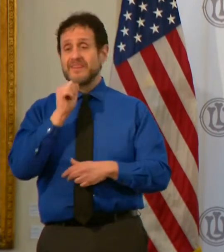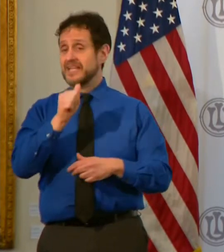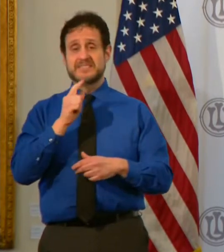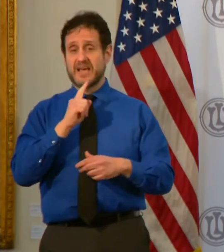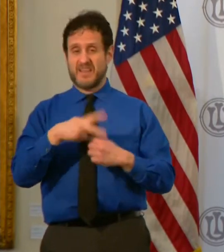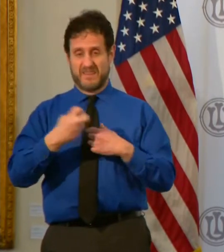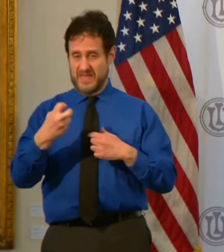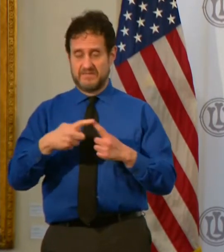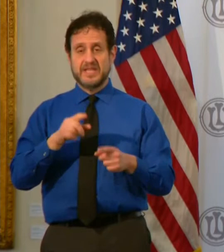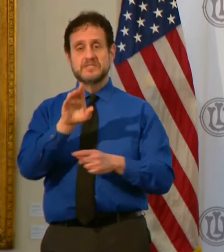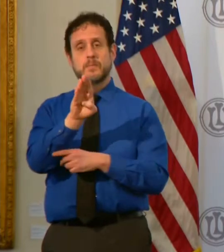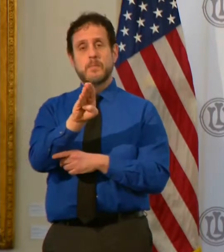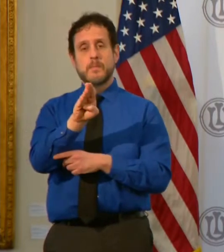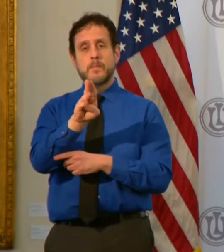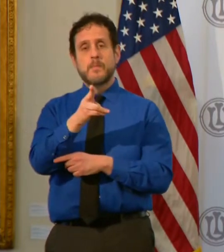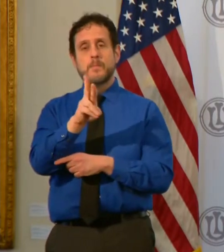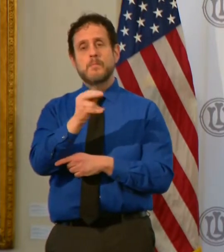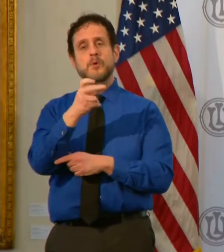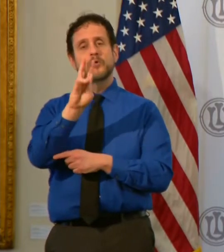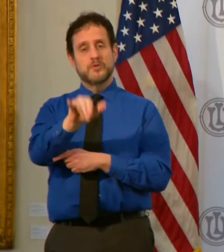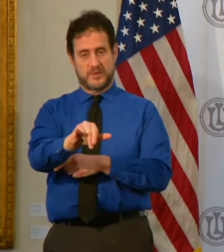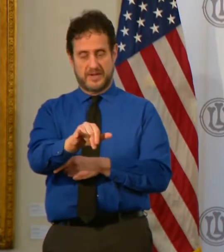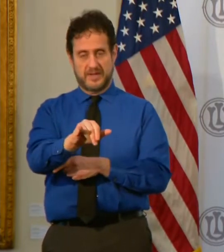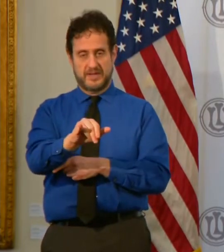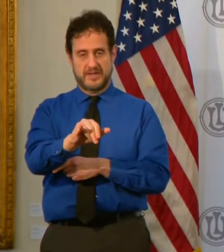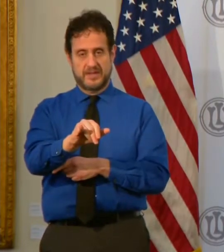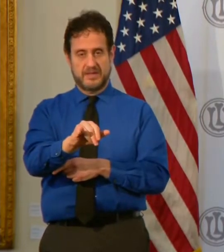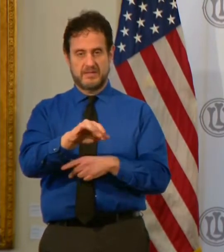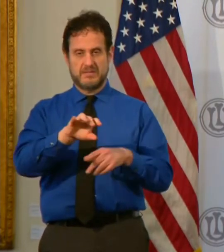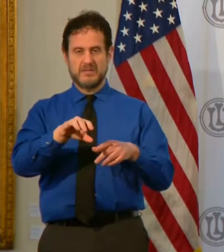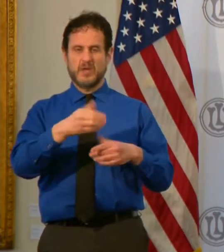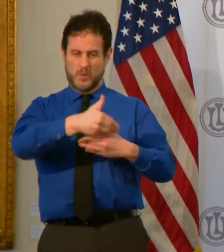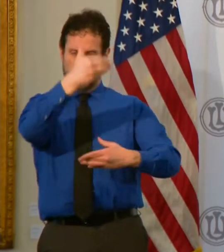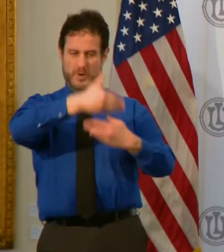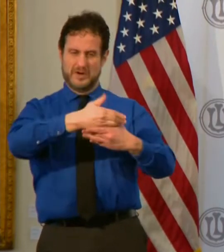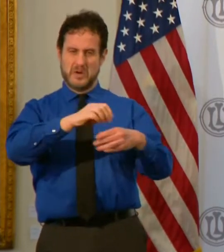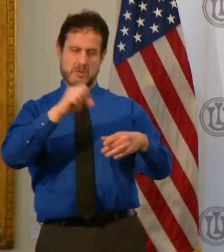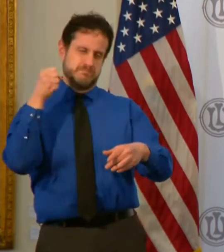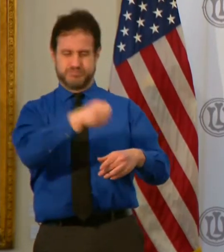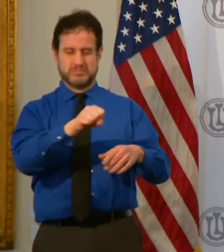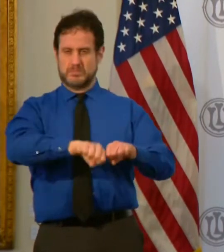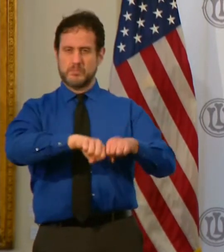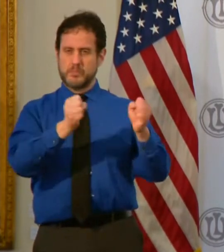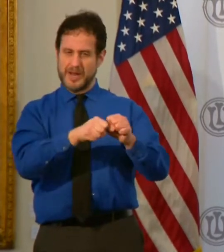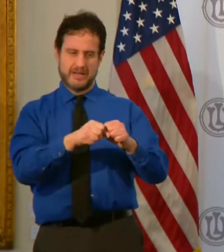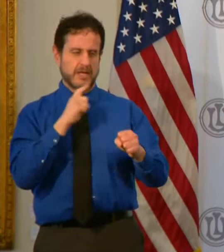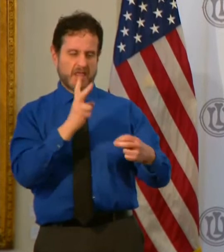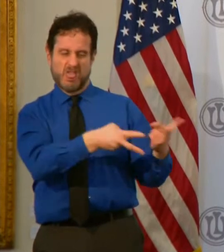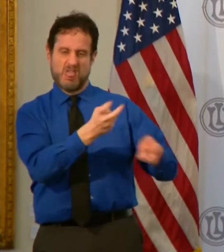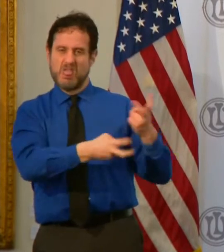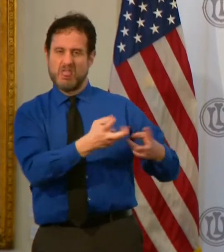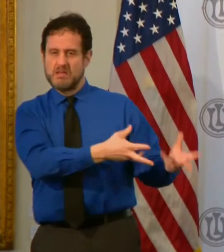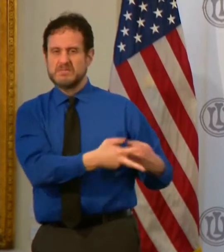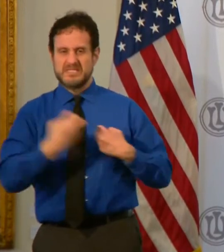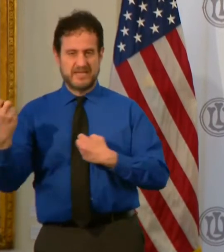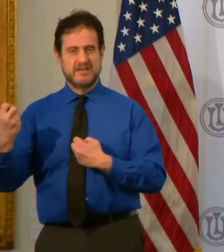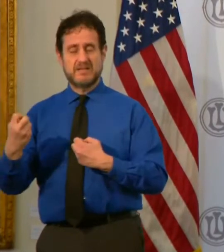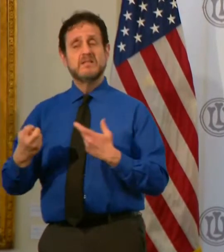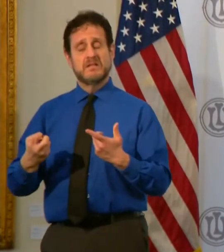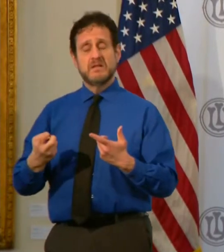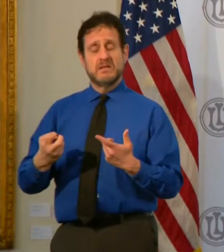There's been no policy change. There's been no rules set. We treat them as the way that they should be